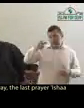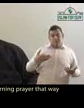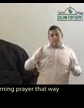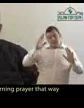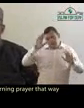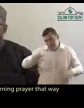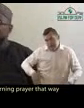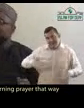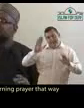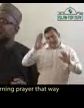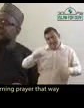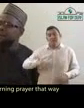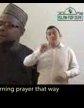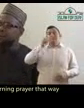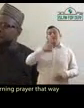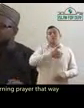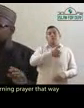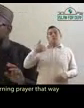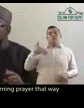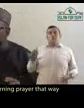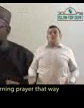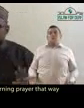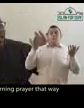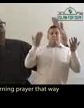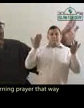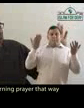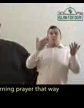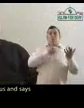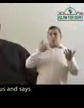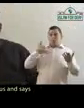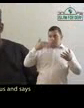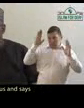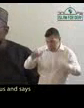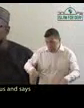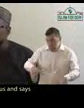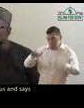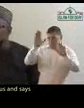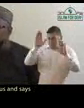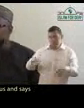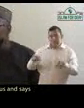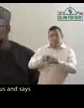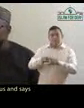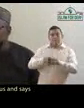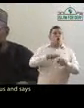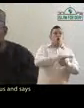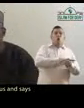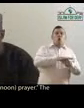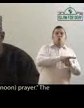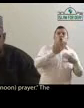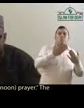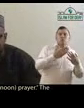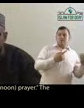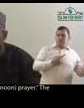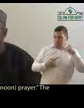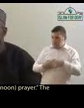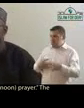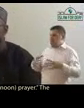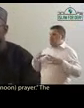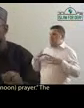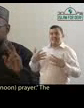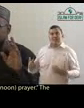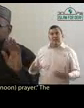pray. The next day, we pray the morning prayer that way. Some local Muslim comes to us and say, okay, it's time for